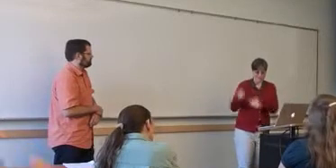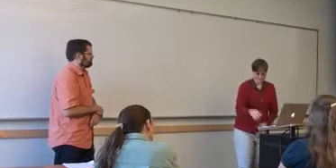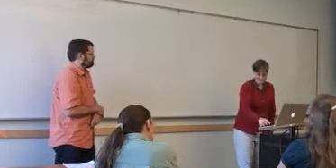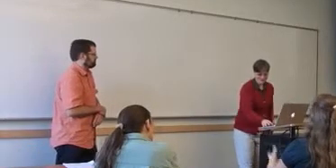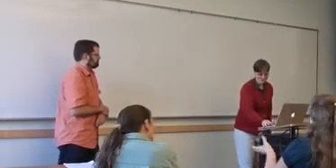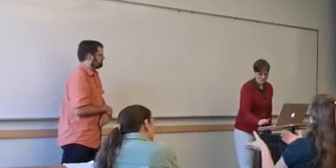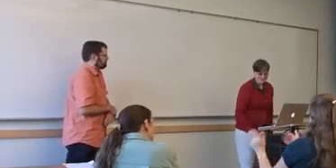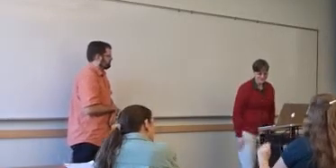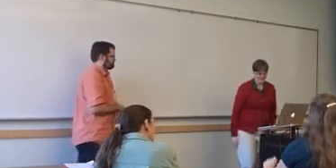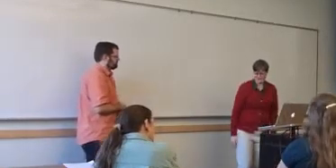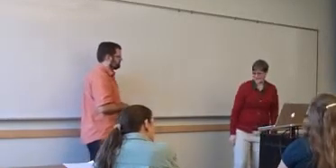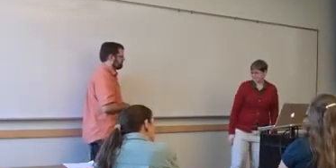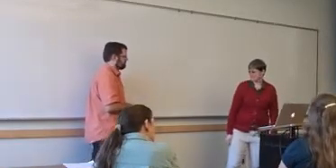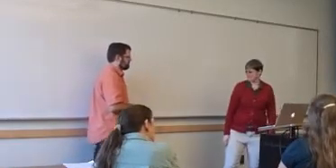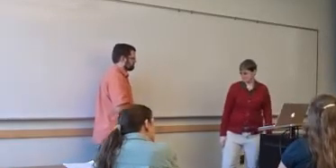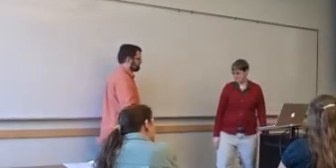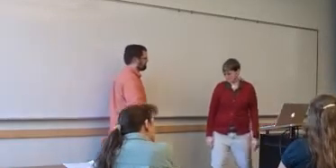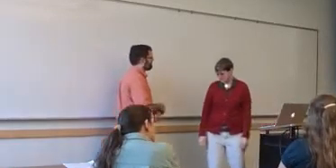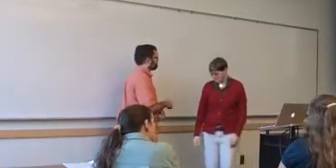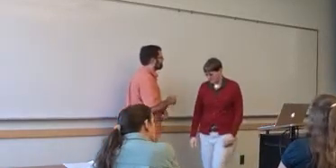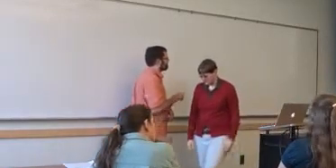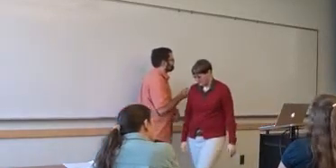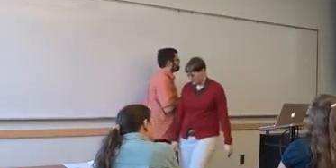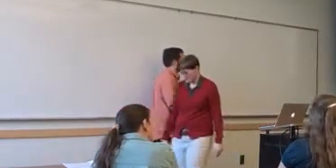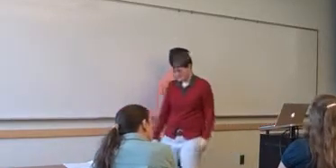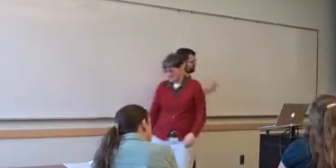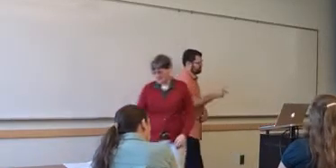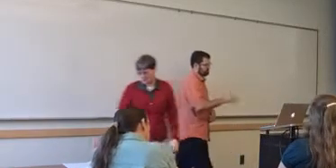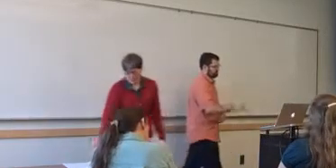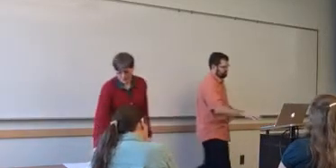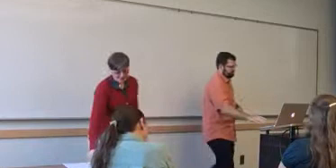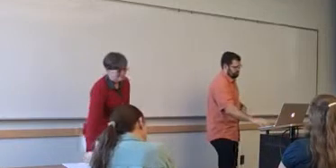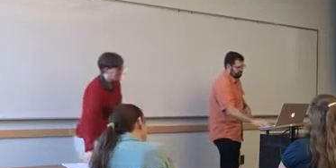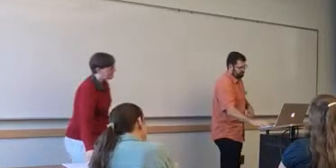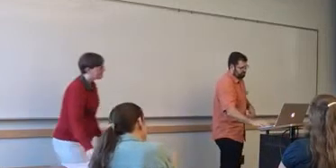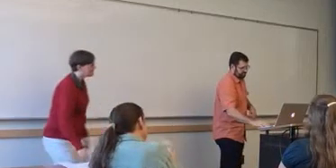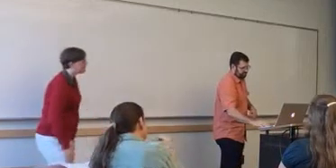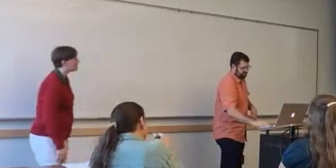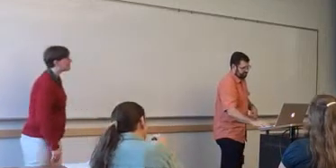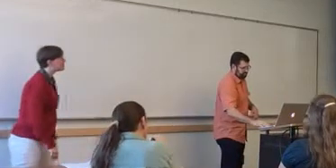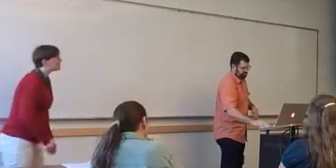And now I'm going to turn the time over to Duane to talk more about the difference between the ASL language.